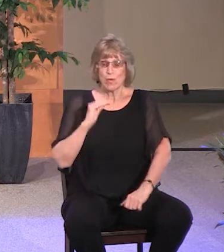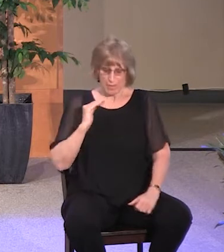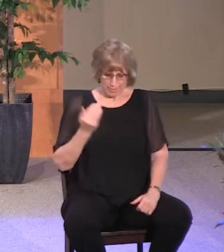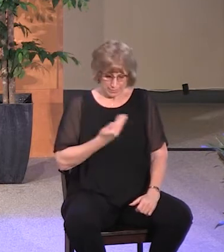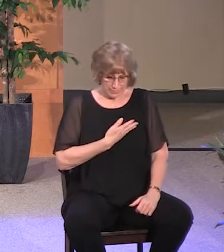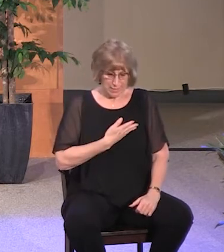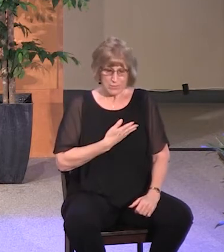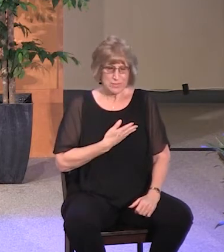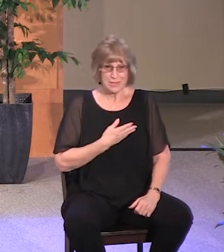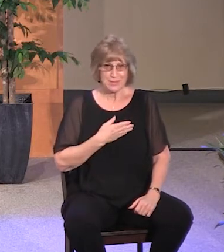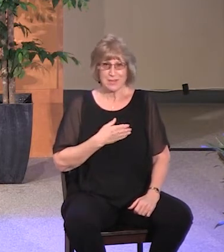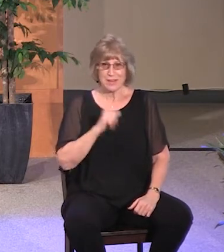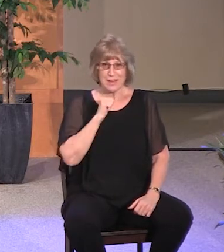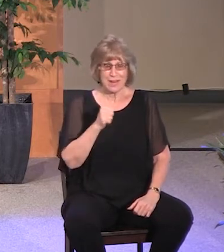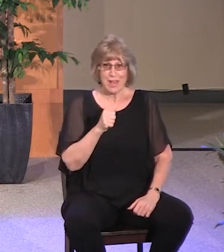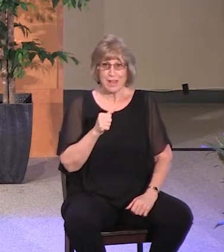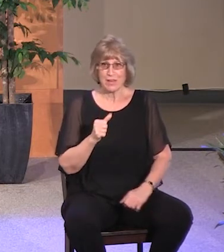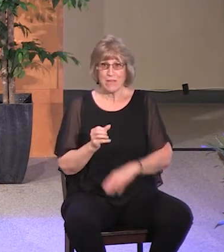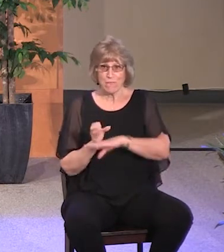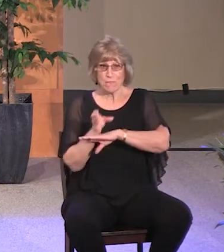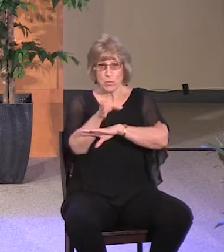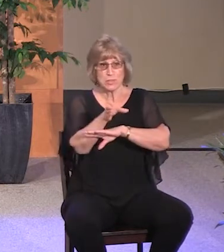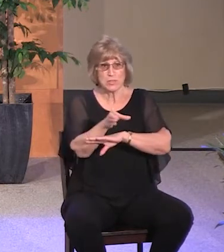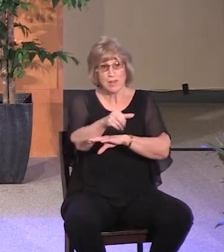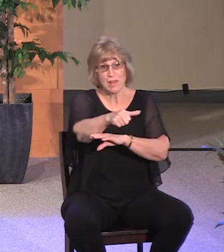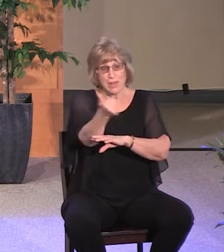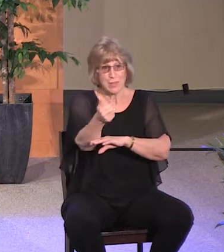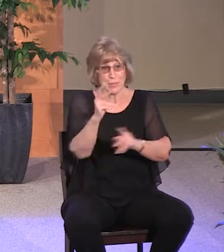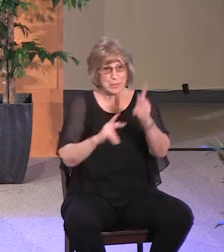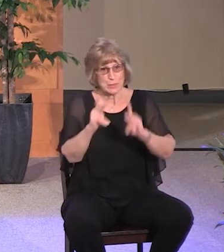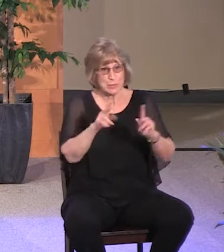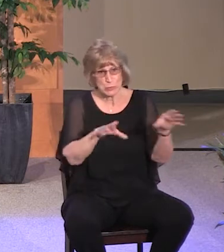And here is where the kingdom of heaven comes into play. The kingdom of